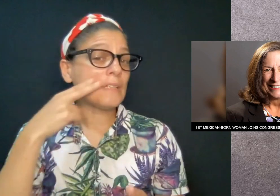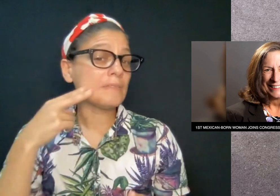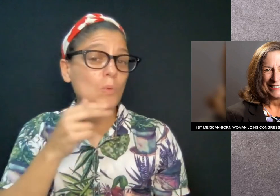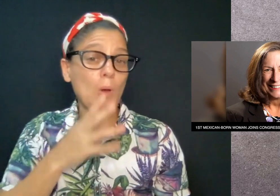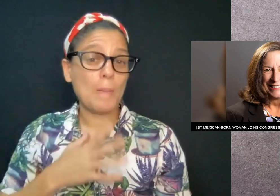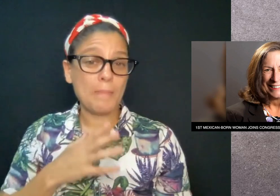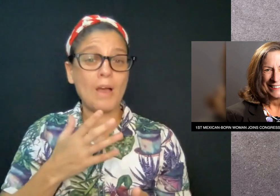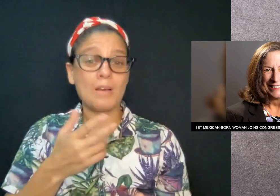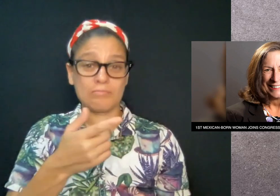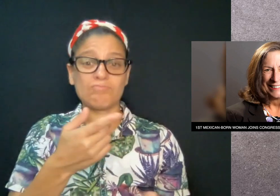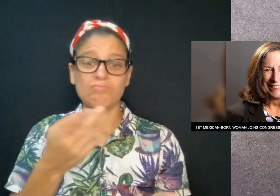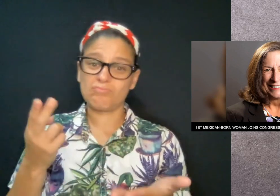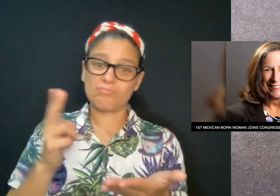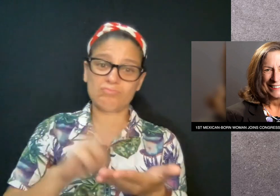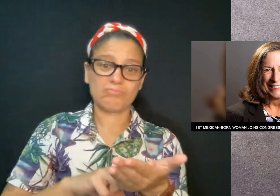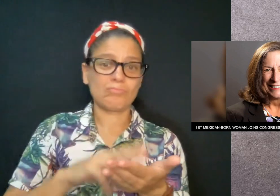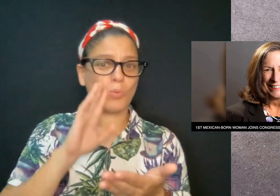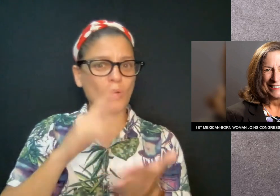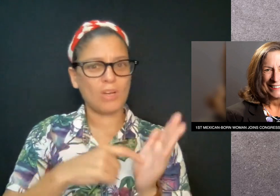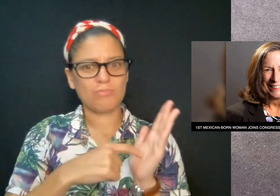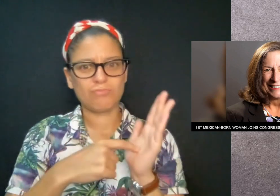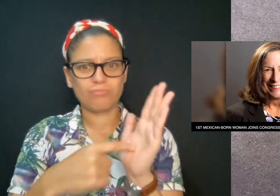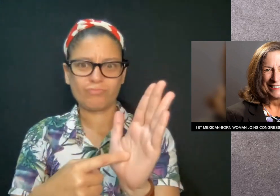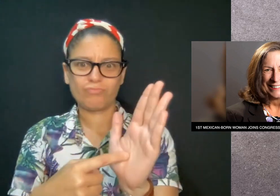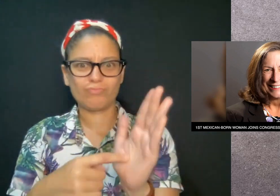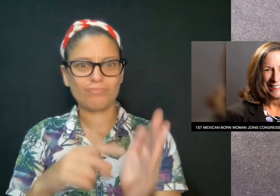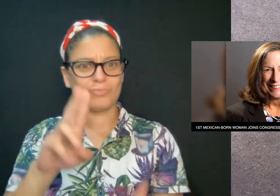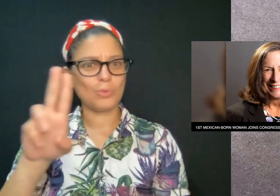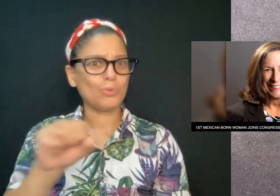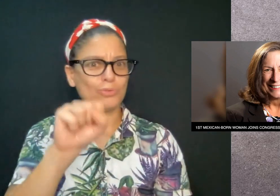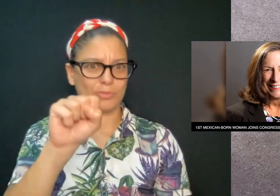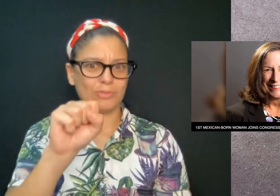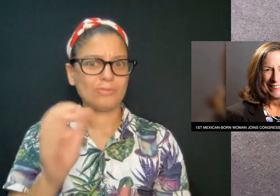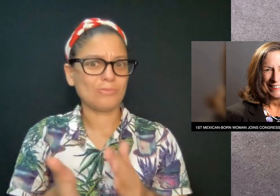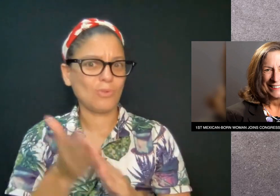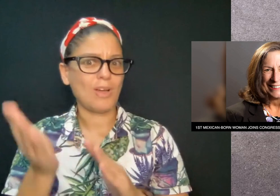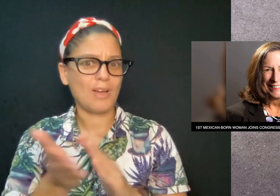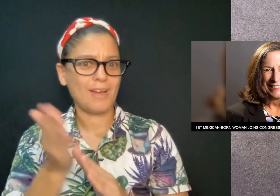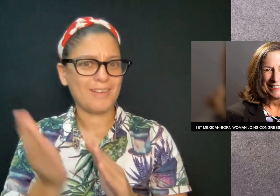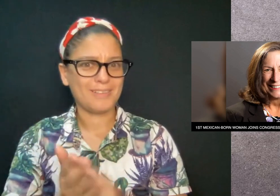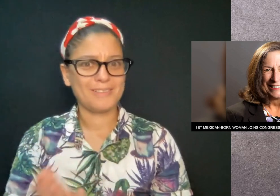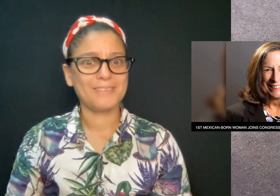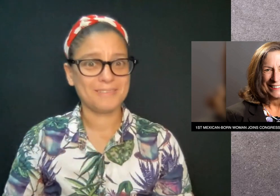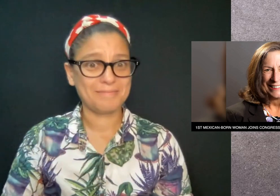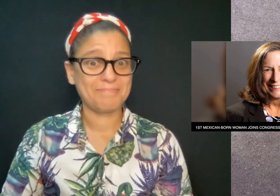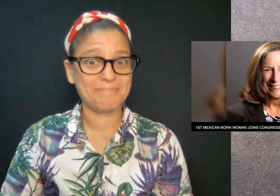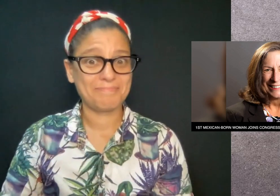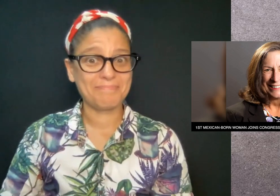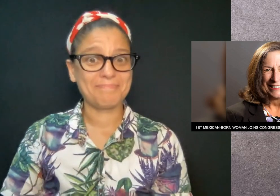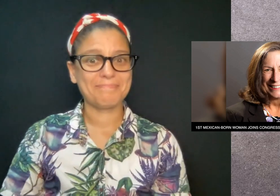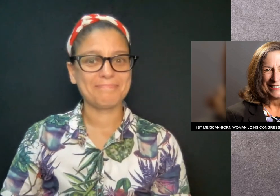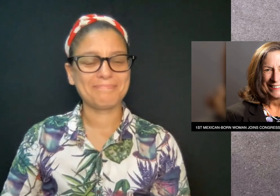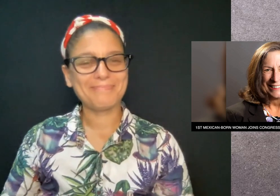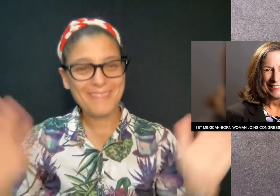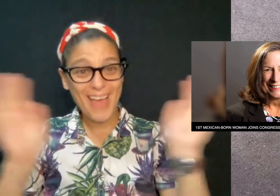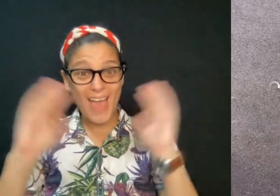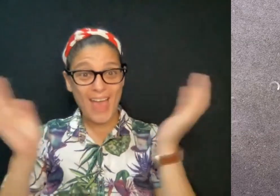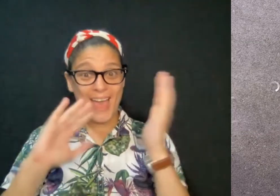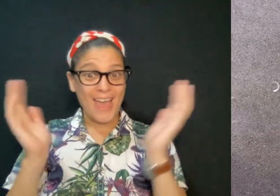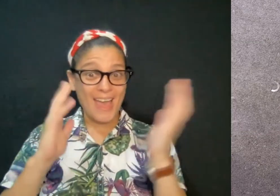That means for the first time ever, a tribal leader and Native American woman's signature will appear